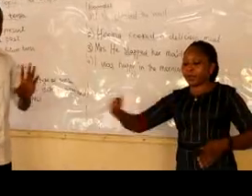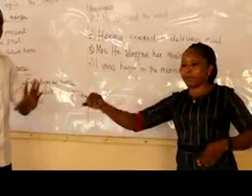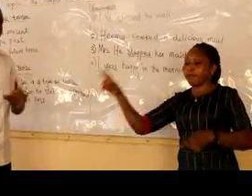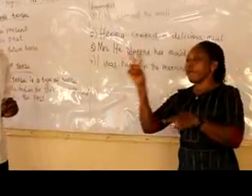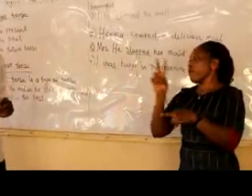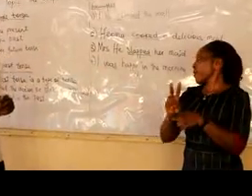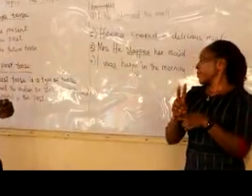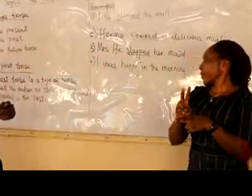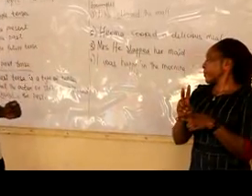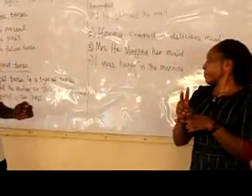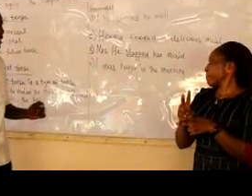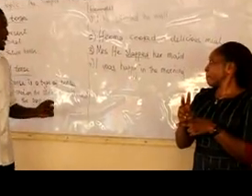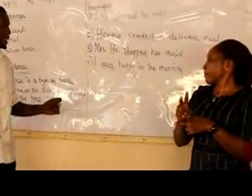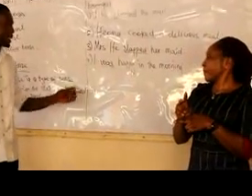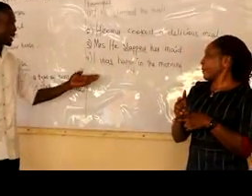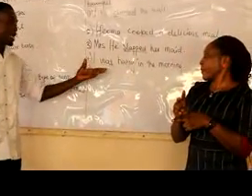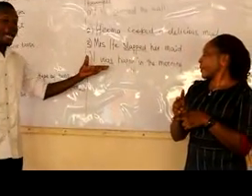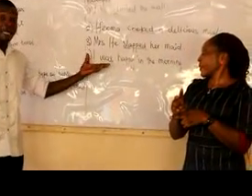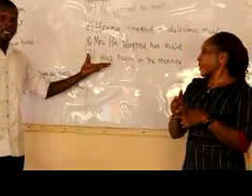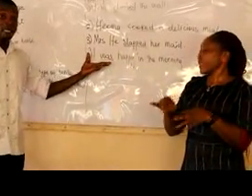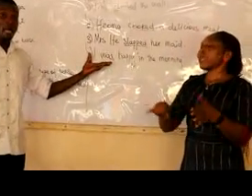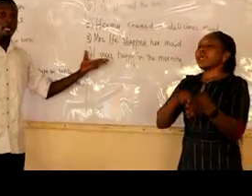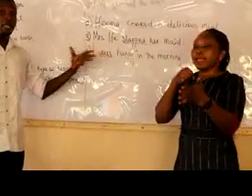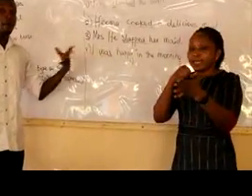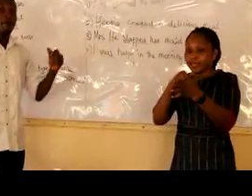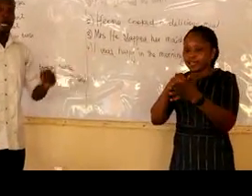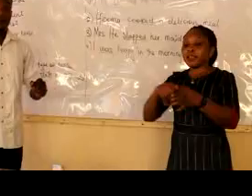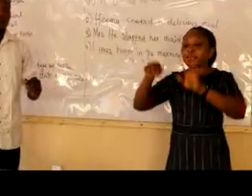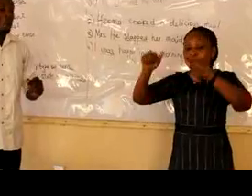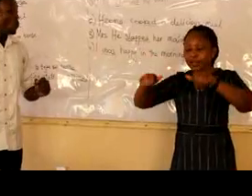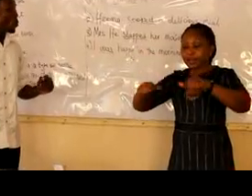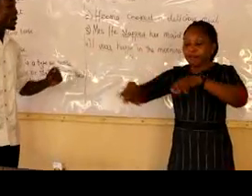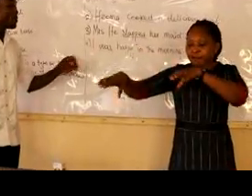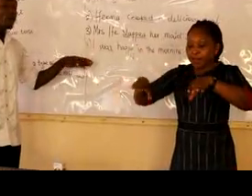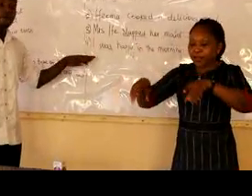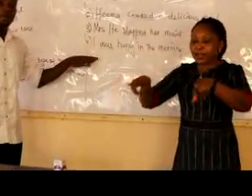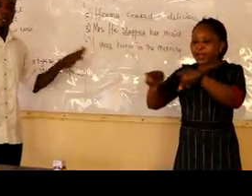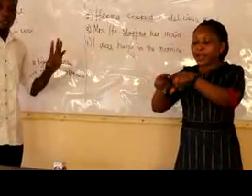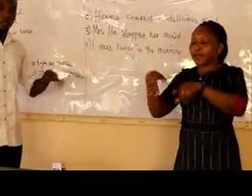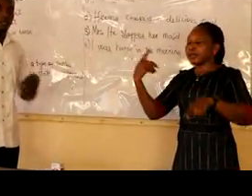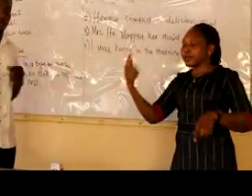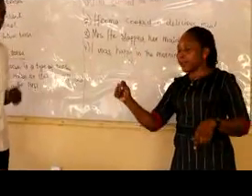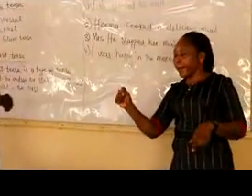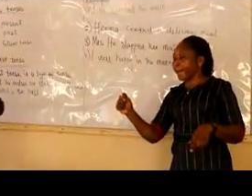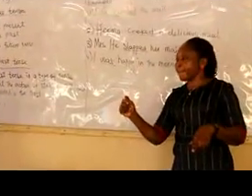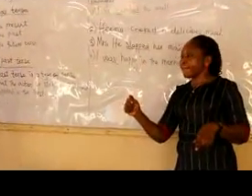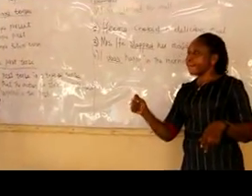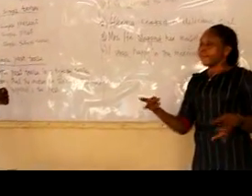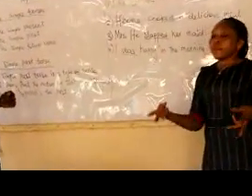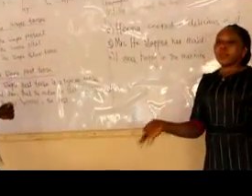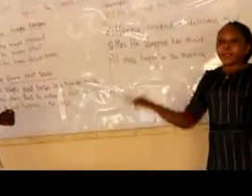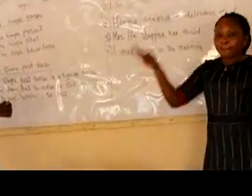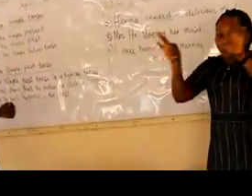primary auxiliary verb is that it can act as a main verb when the main verb is not in the